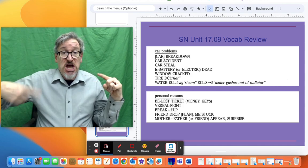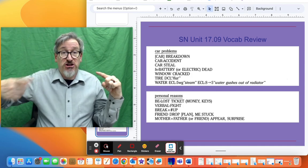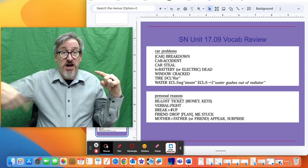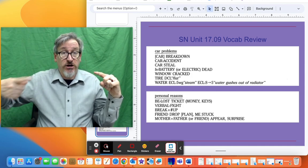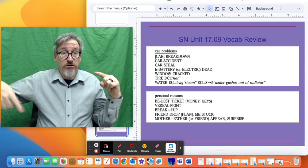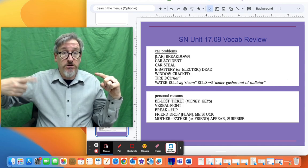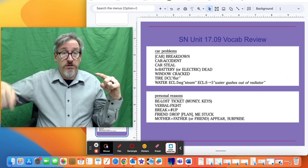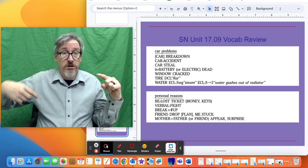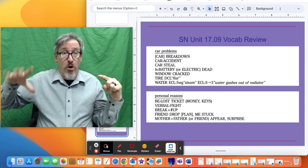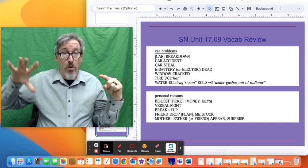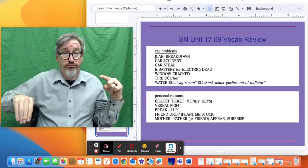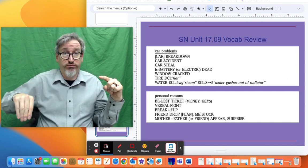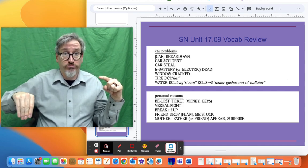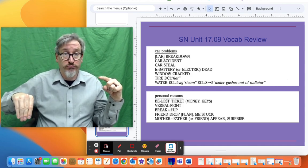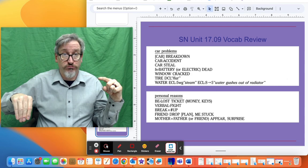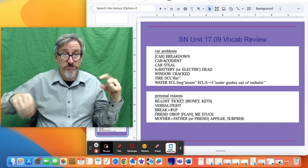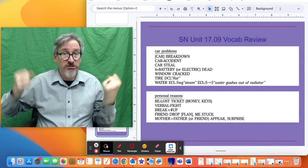tire.